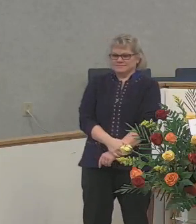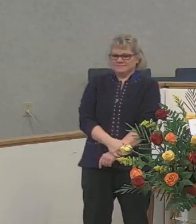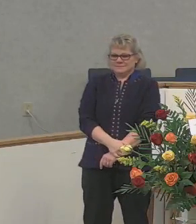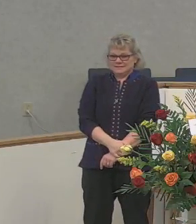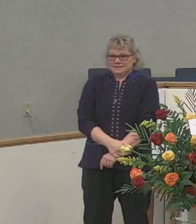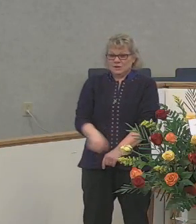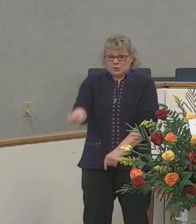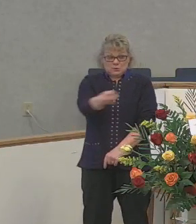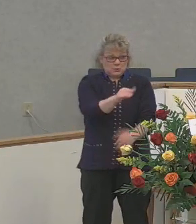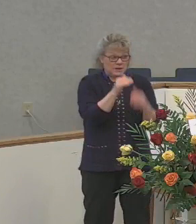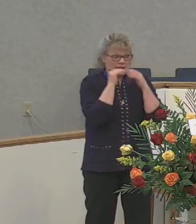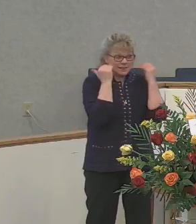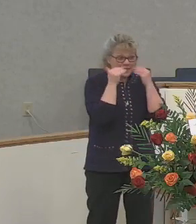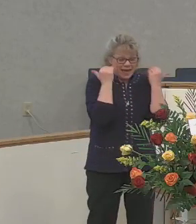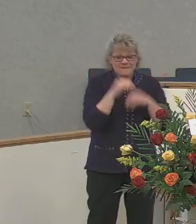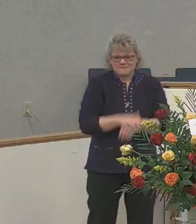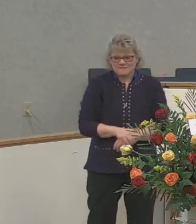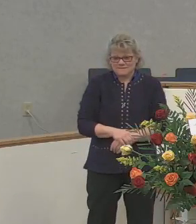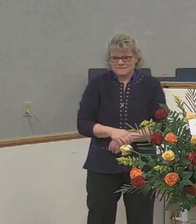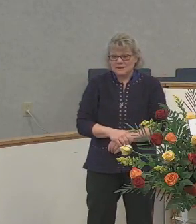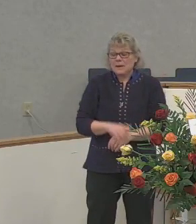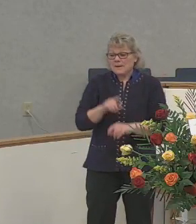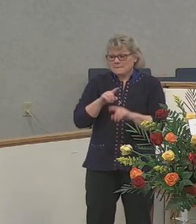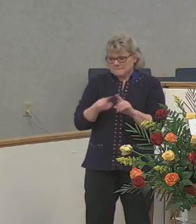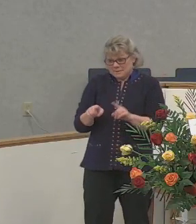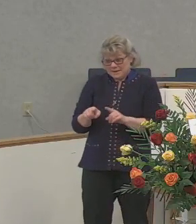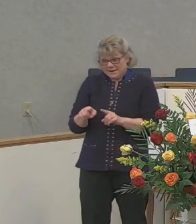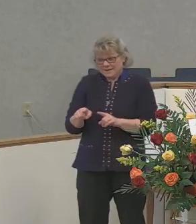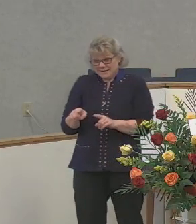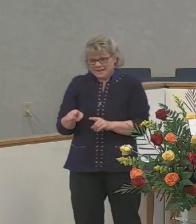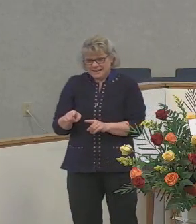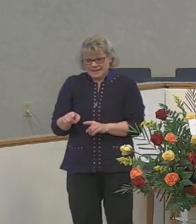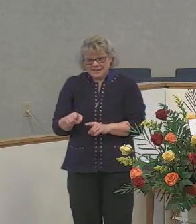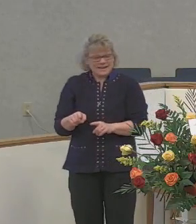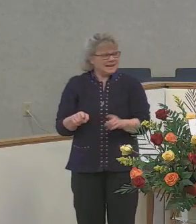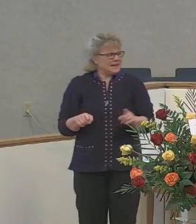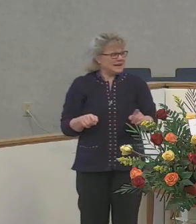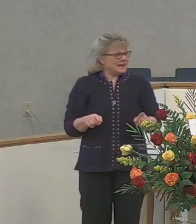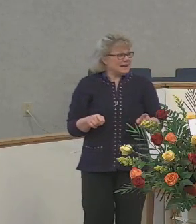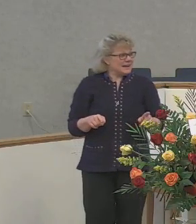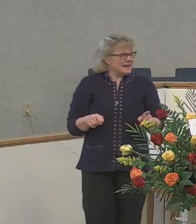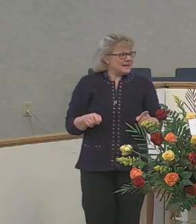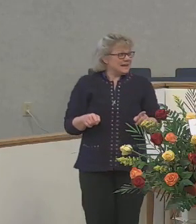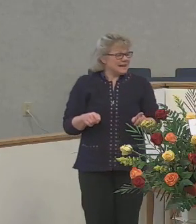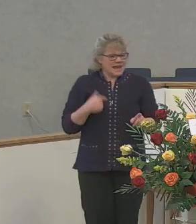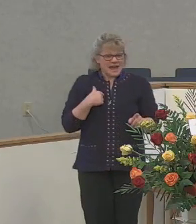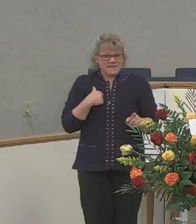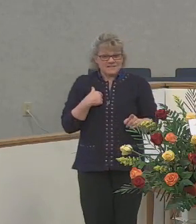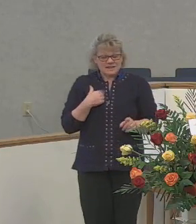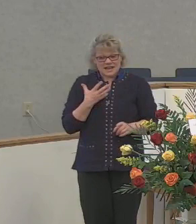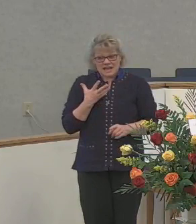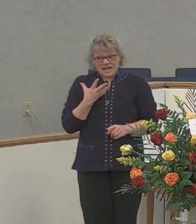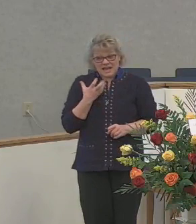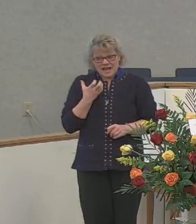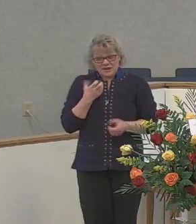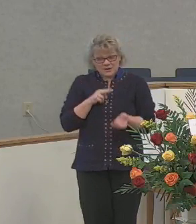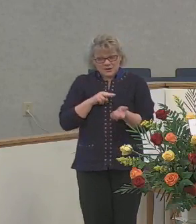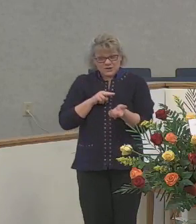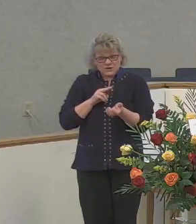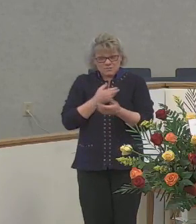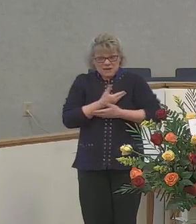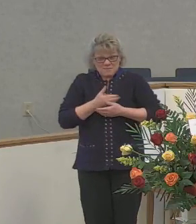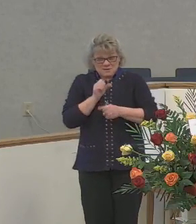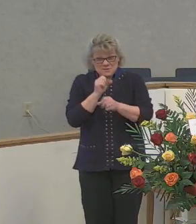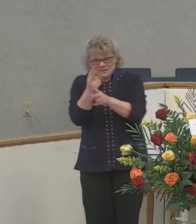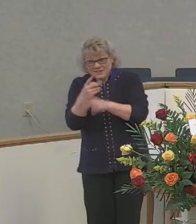Now you laugh, but have you ever had a mean, or not a mean, but an angry nursery worker come to